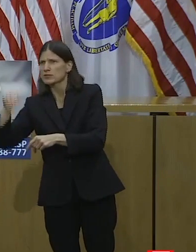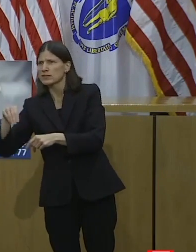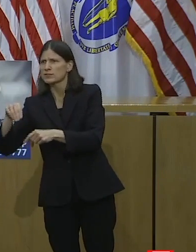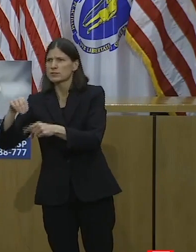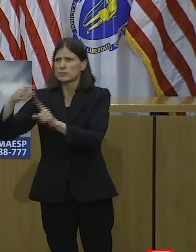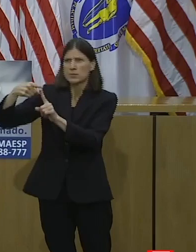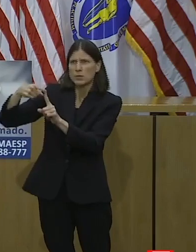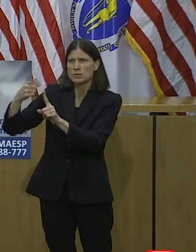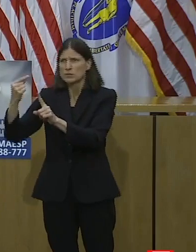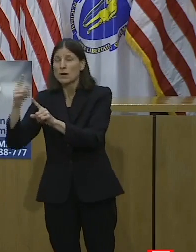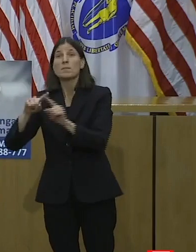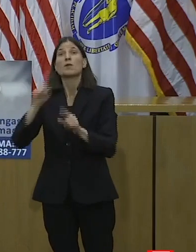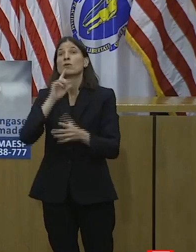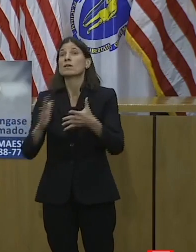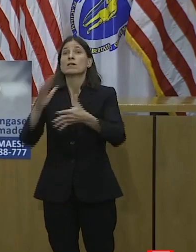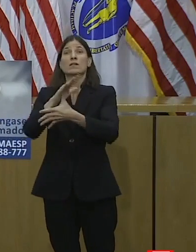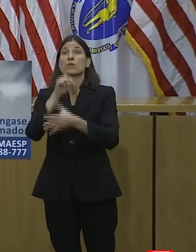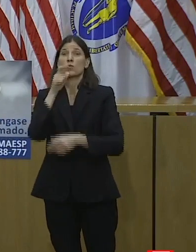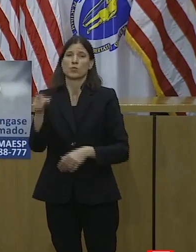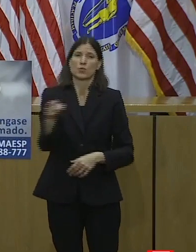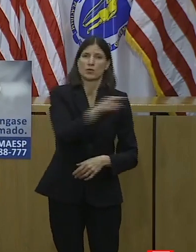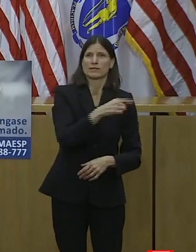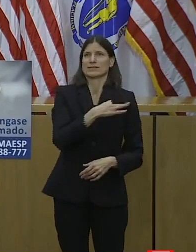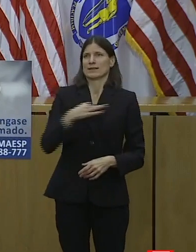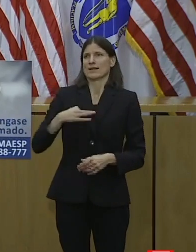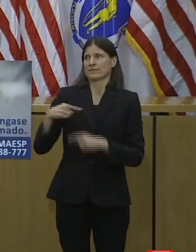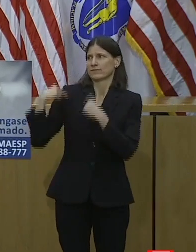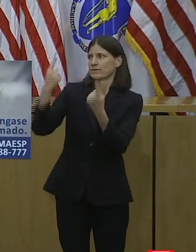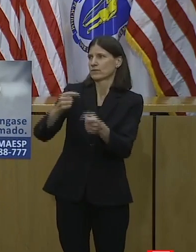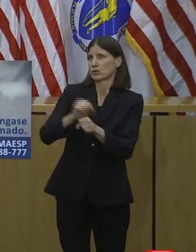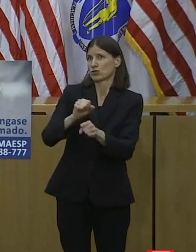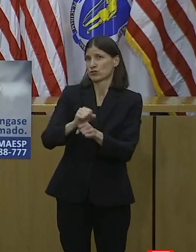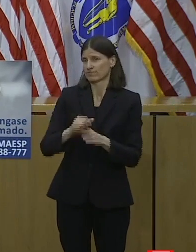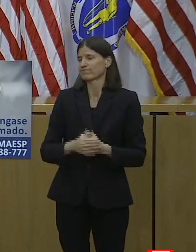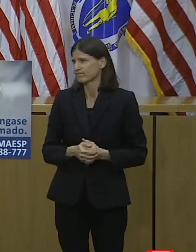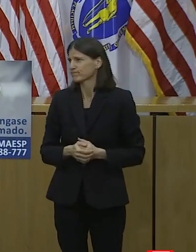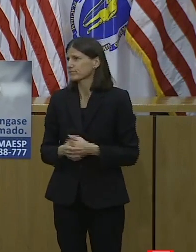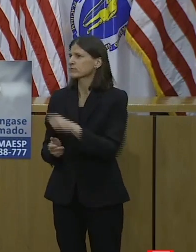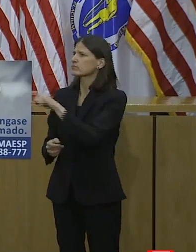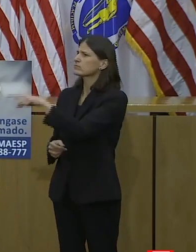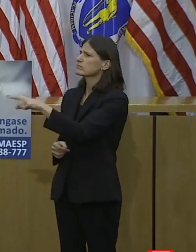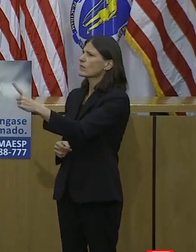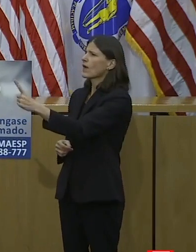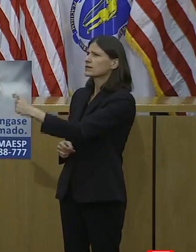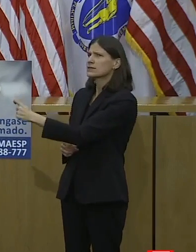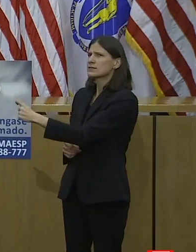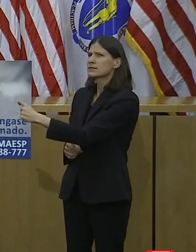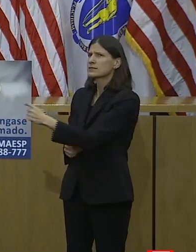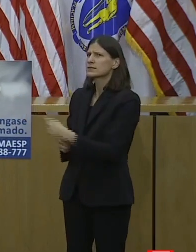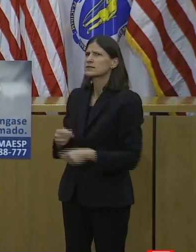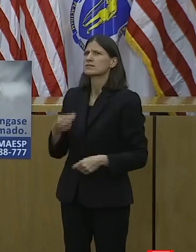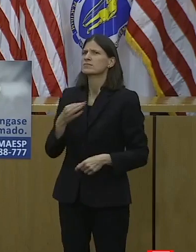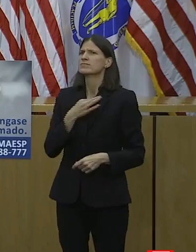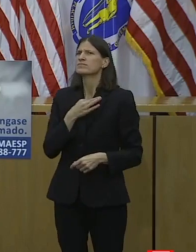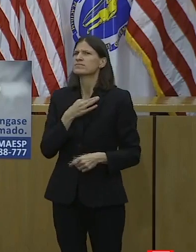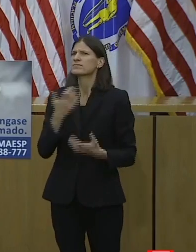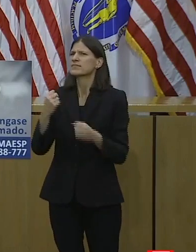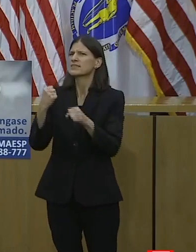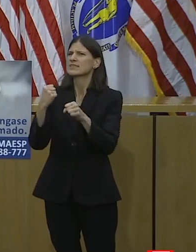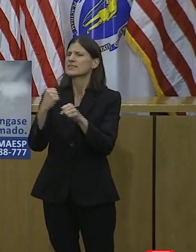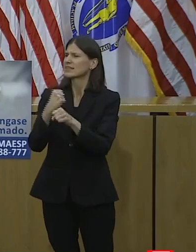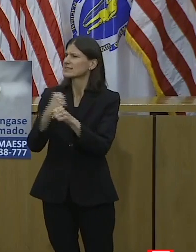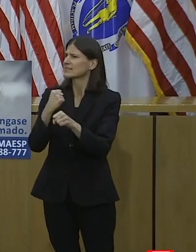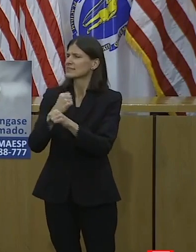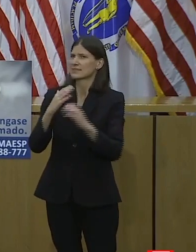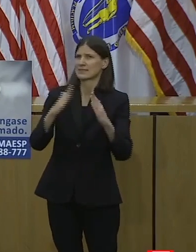today, you're releasing the data by cities and towns. Some cities and towns have already been doing that. What changed? What